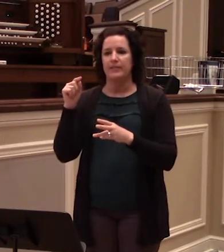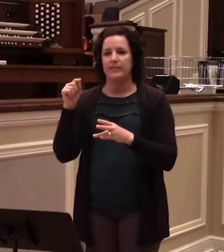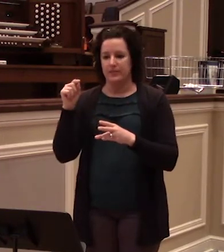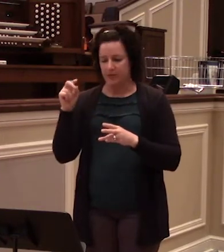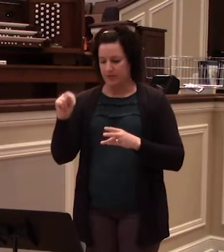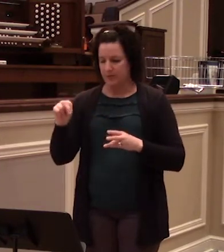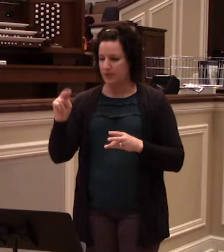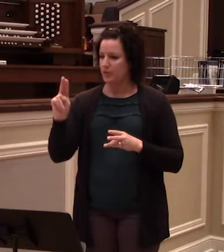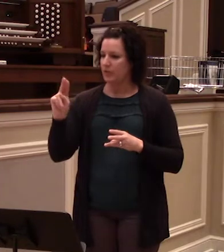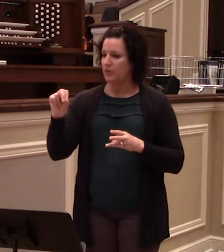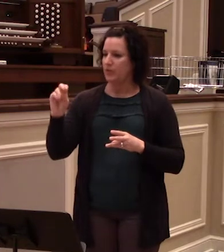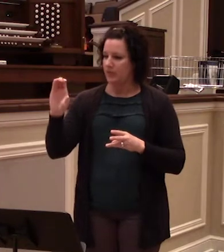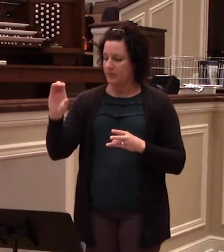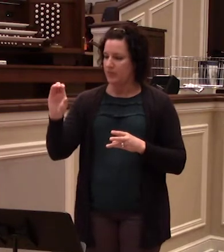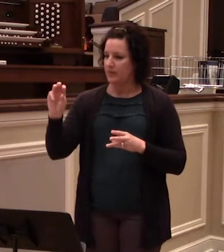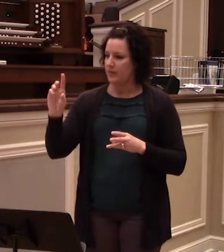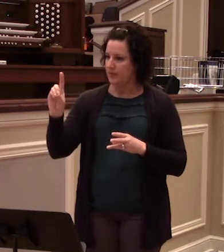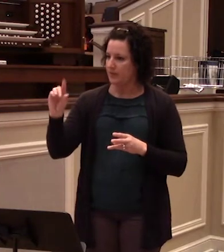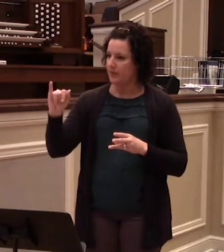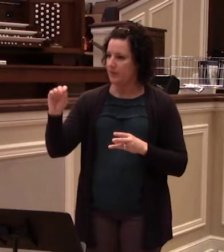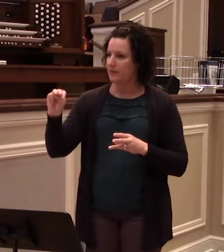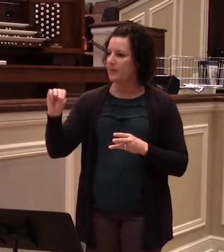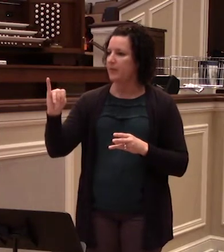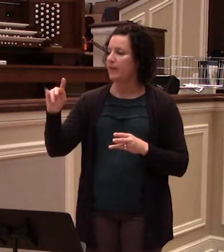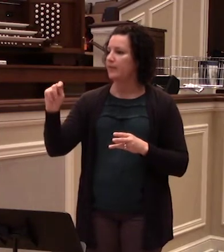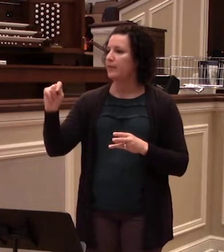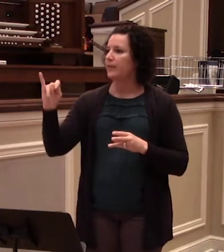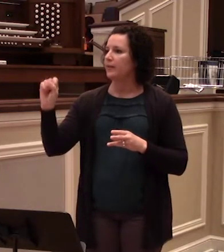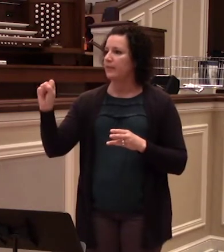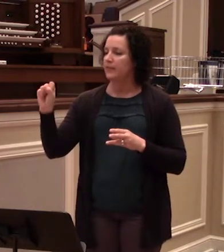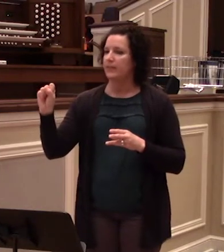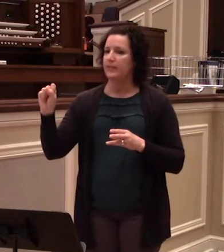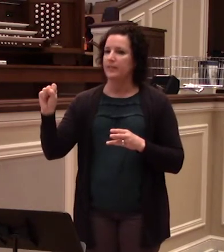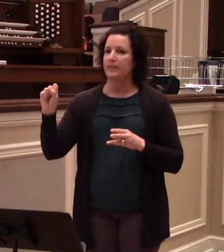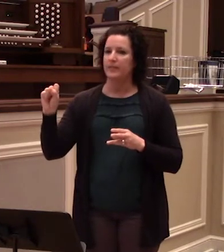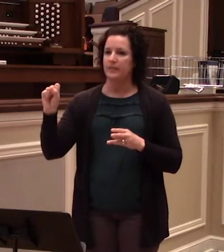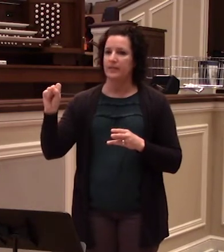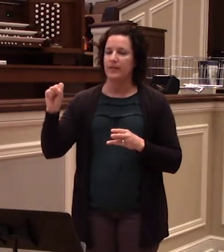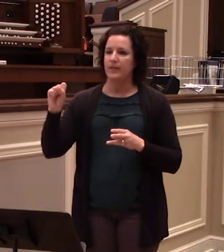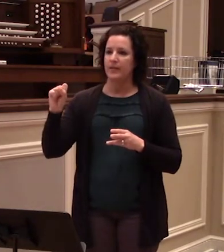for several different groups of believers, and in their evening services they conclude the